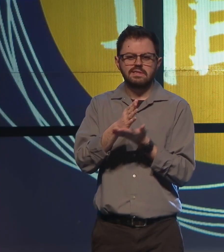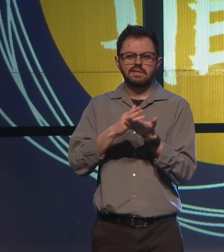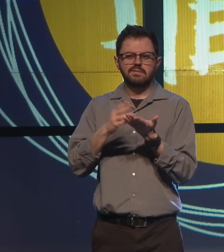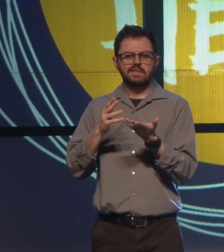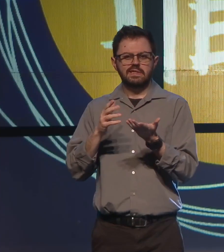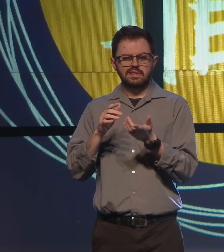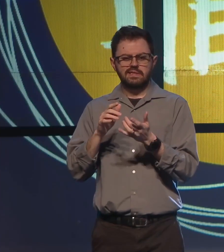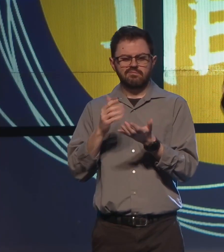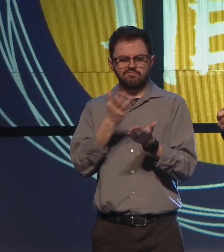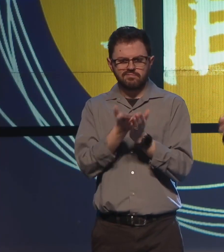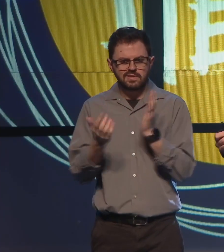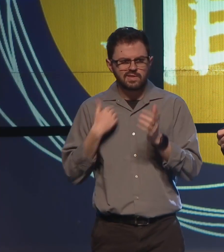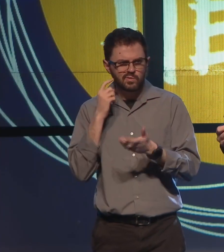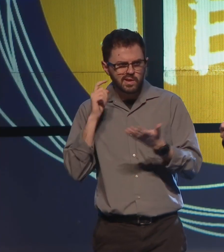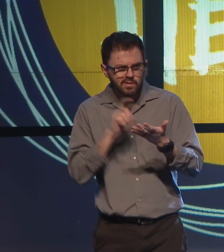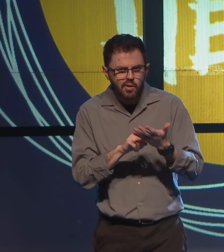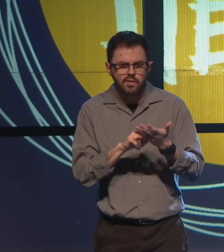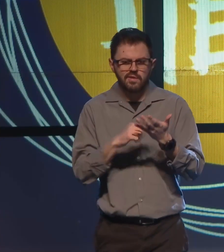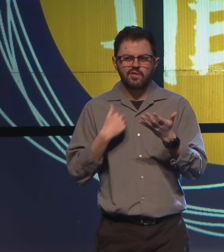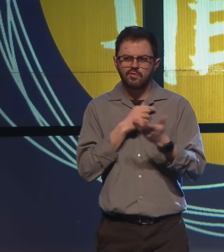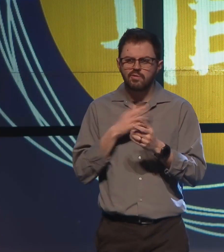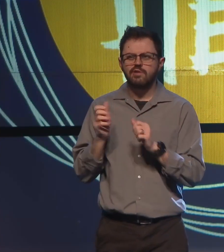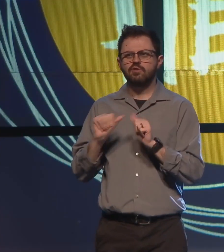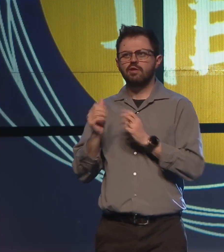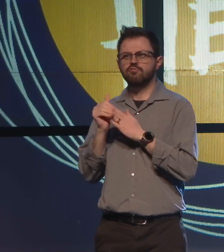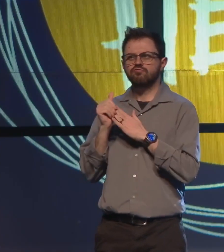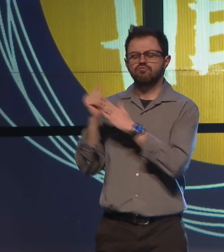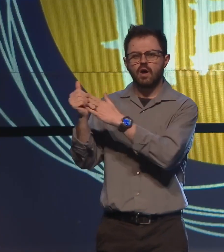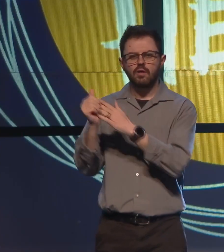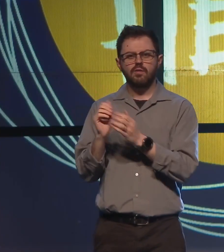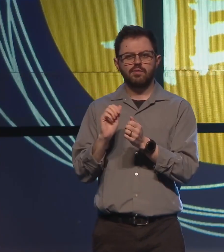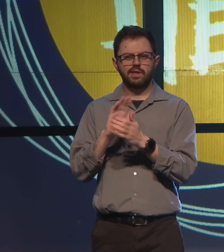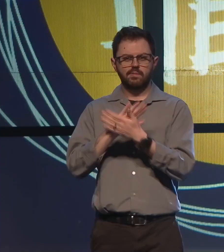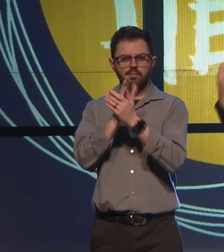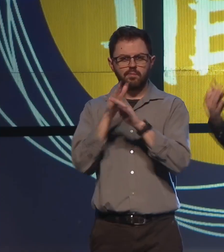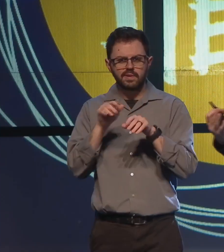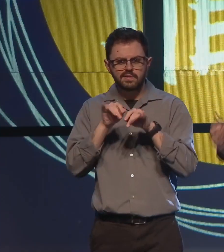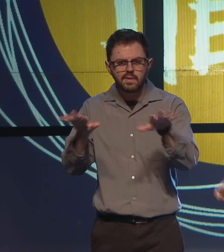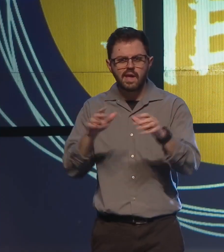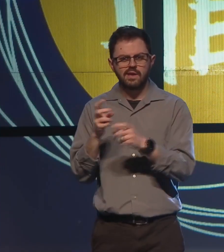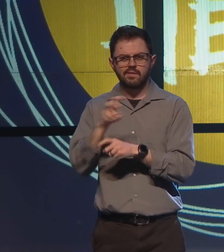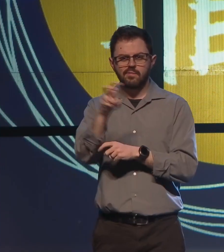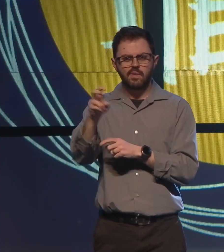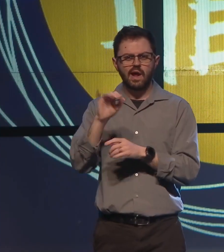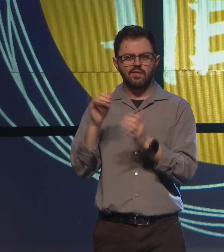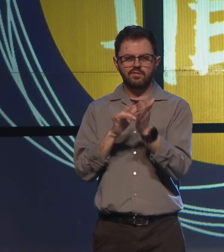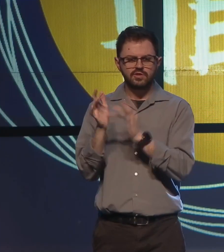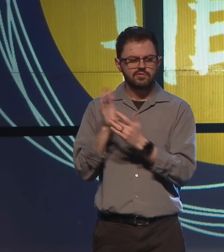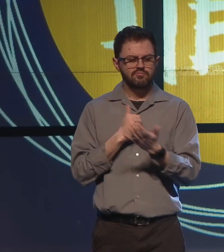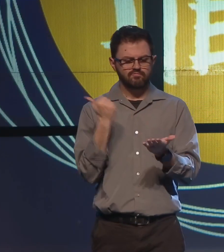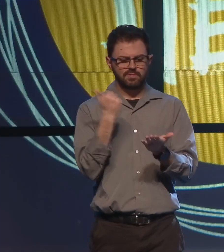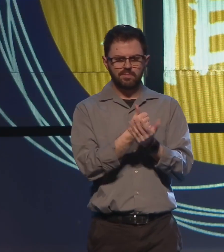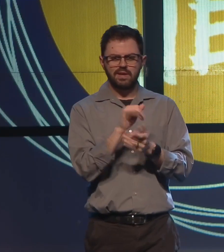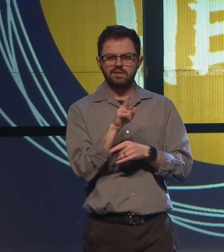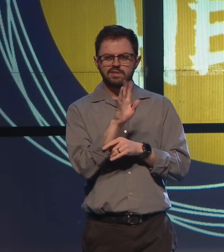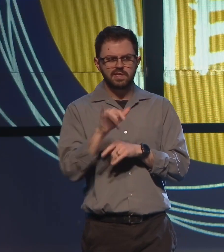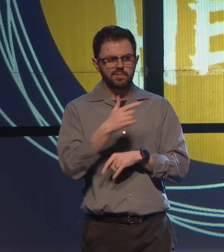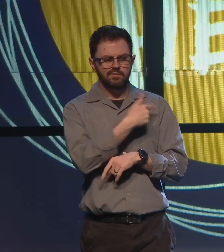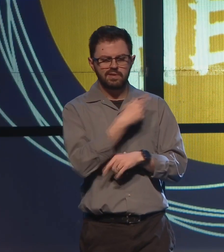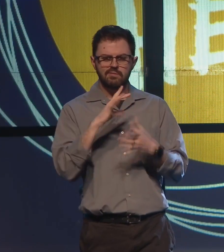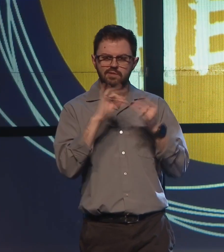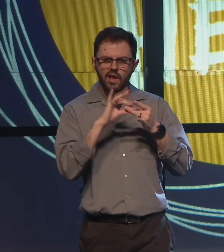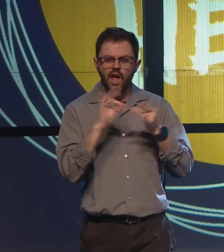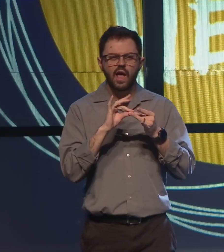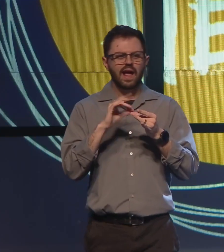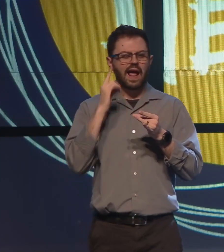following the peacemaking path of Jesus. And so I agree and just say amen to what Jimmy said. And I think it's important that every week